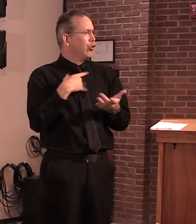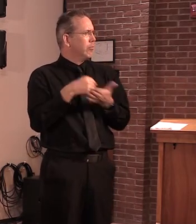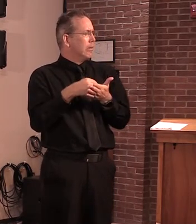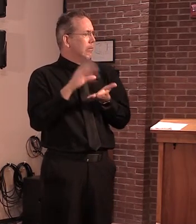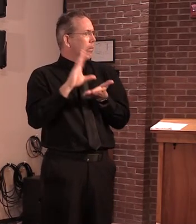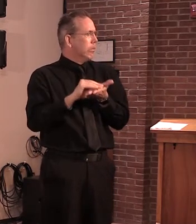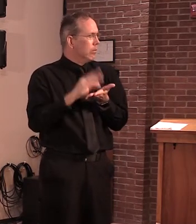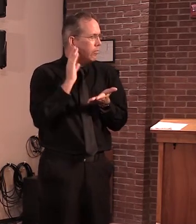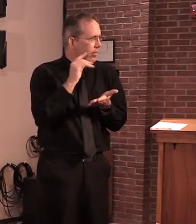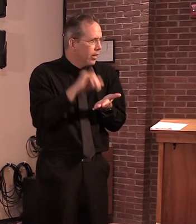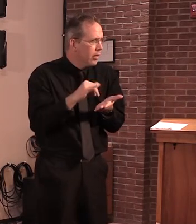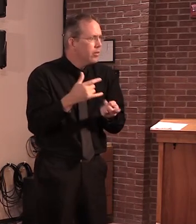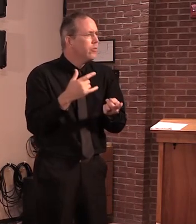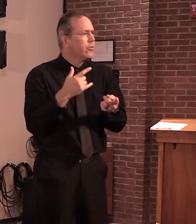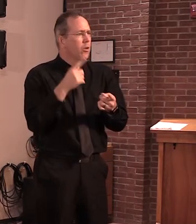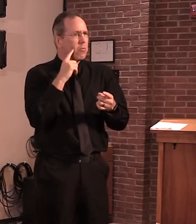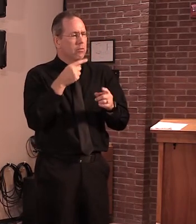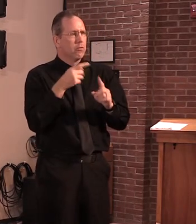All